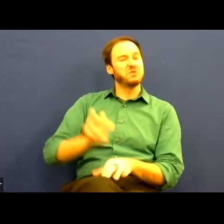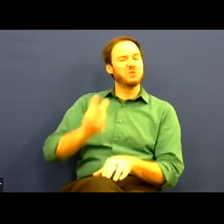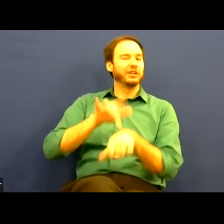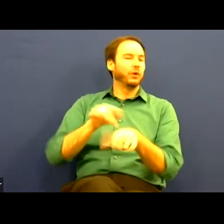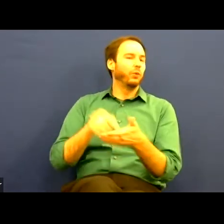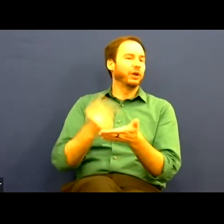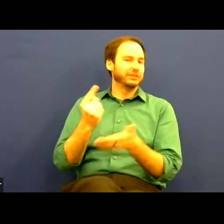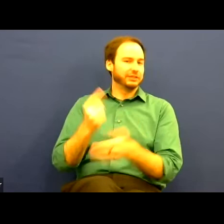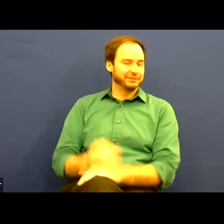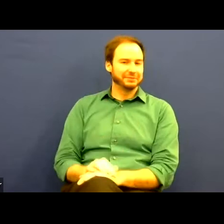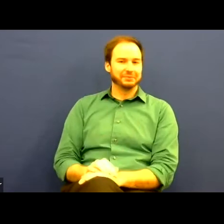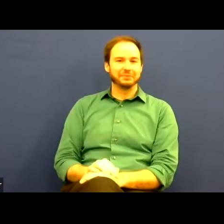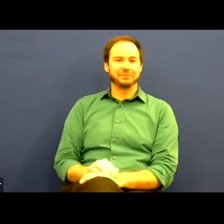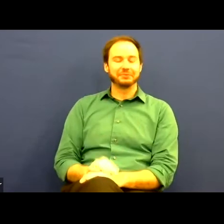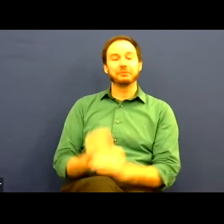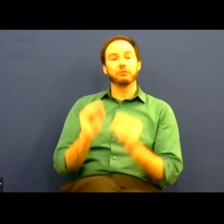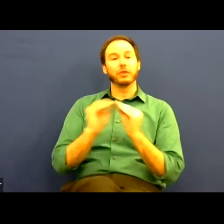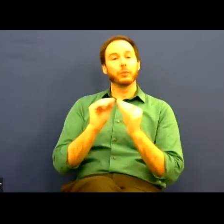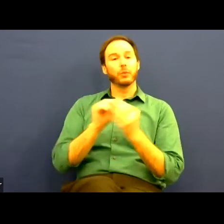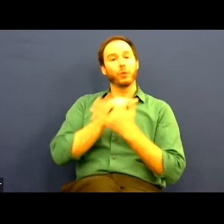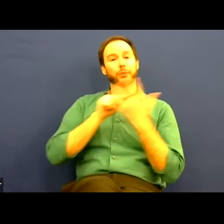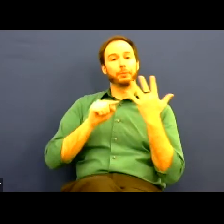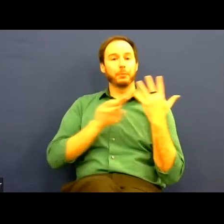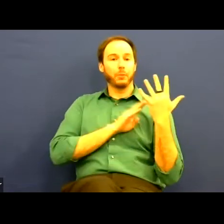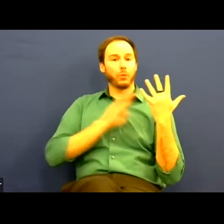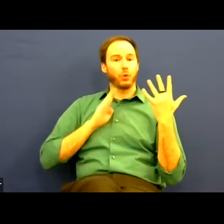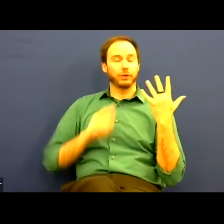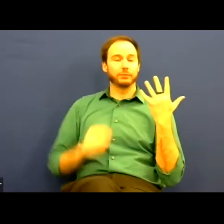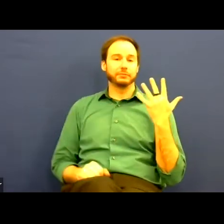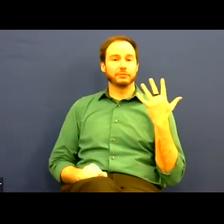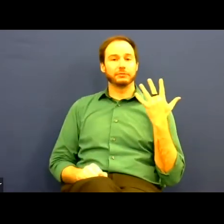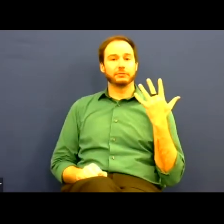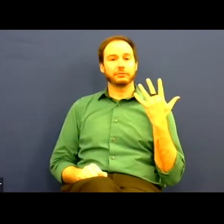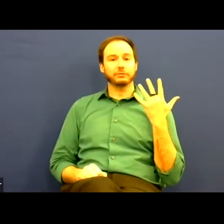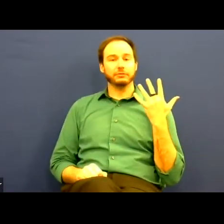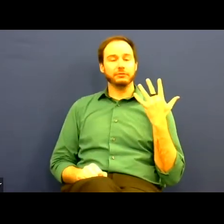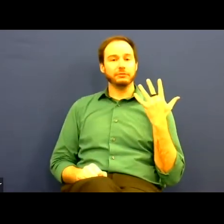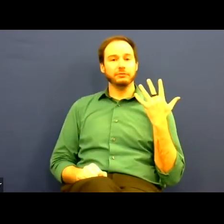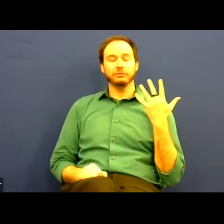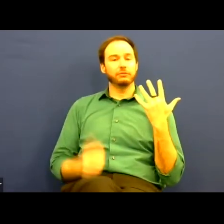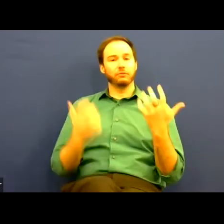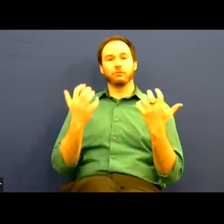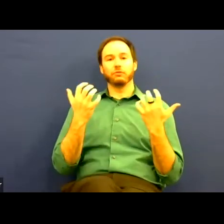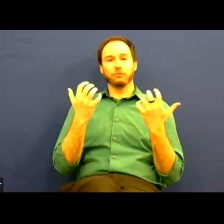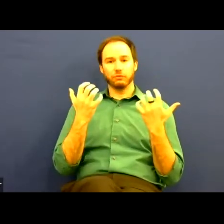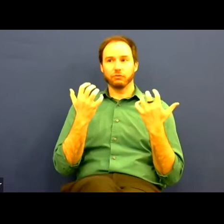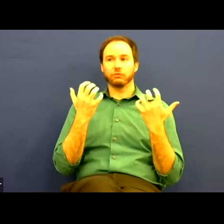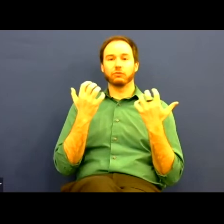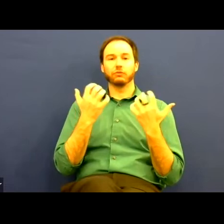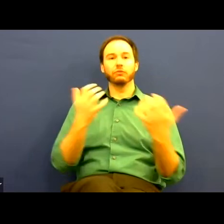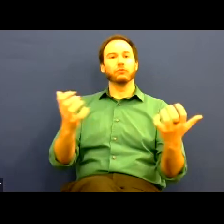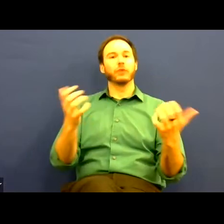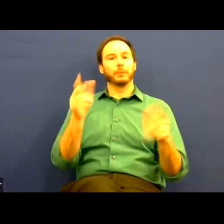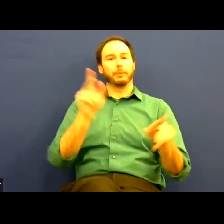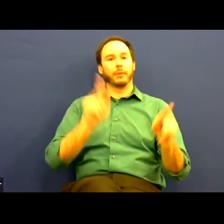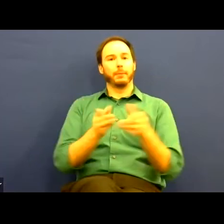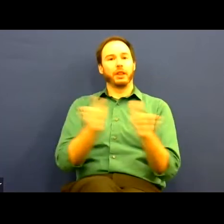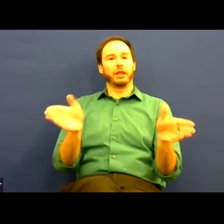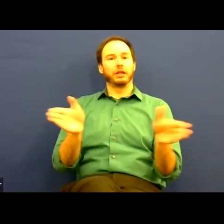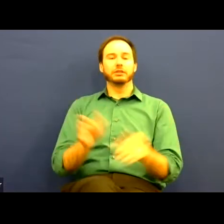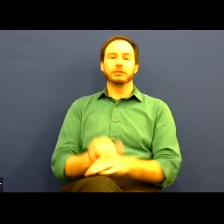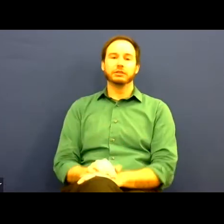So. Any other questions from the town board? Is there anybody from the public who would like to speak on this